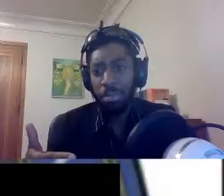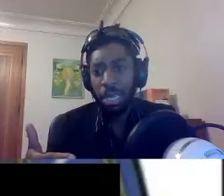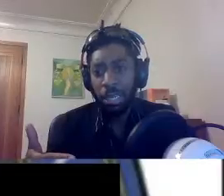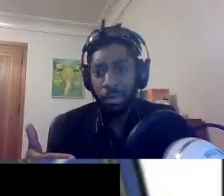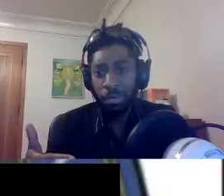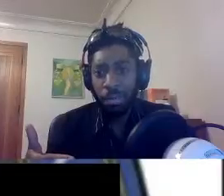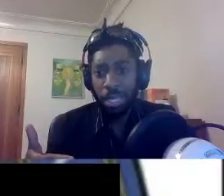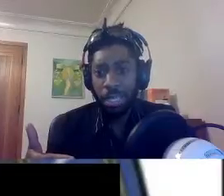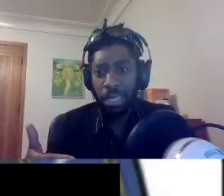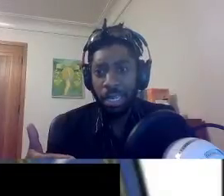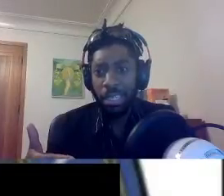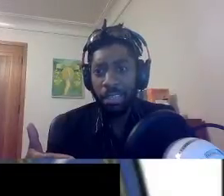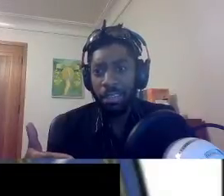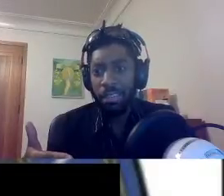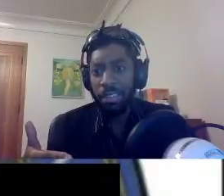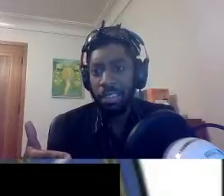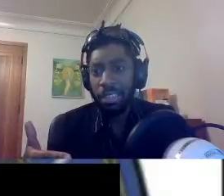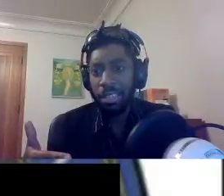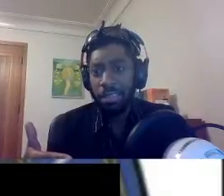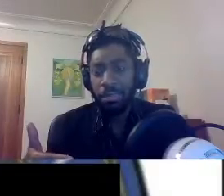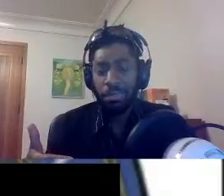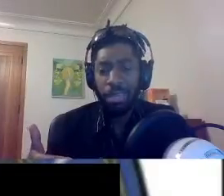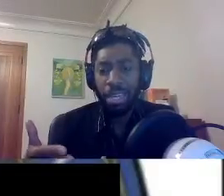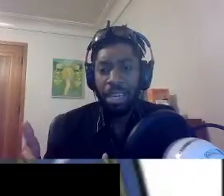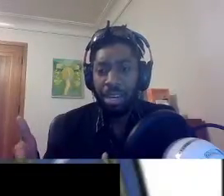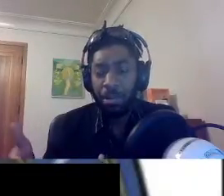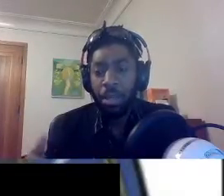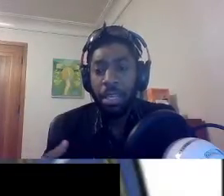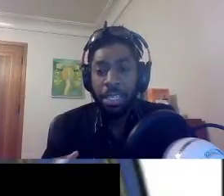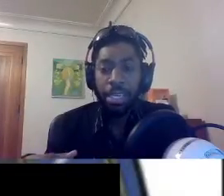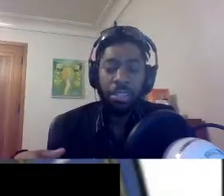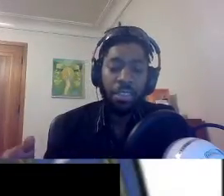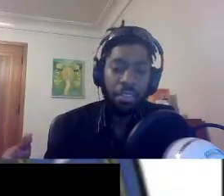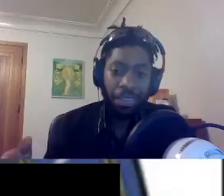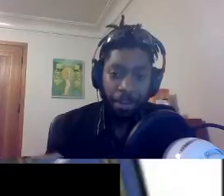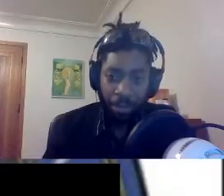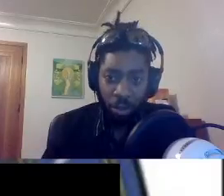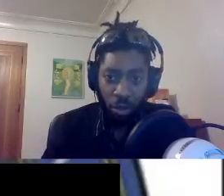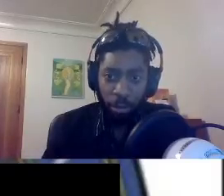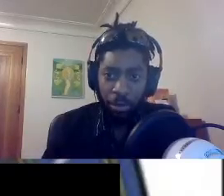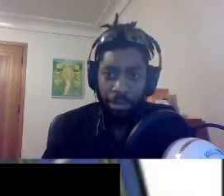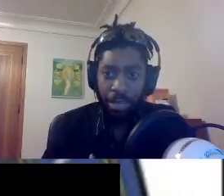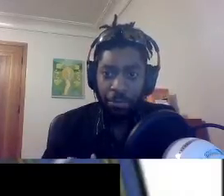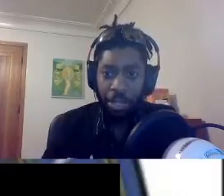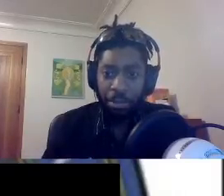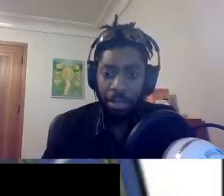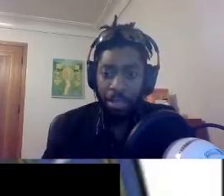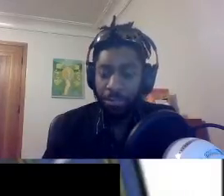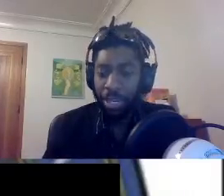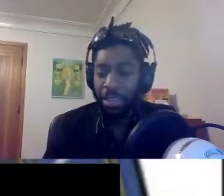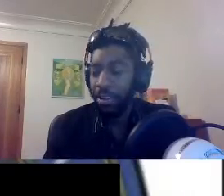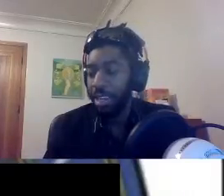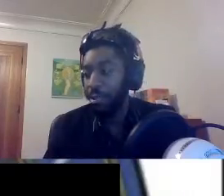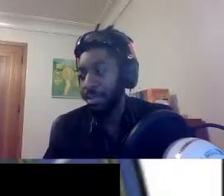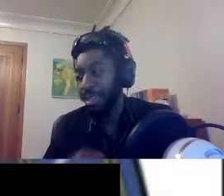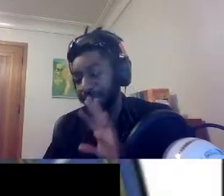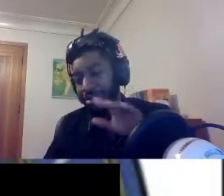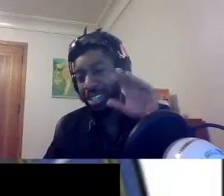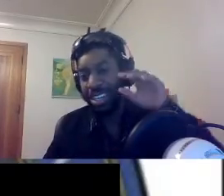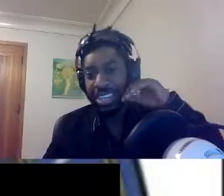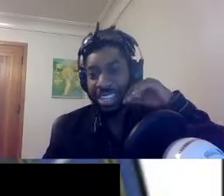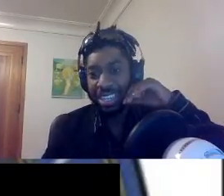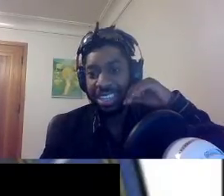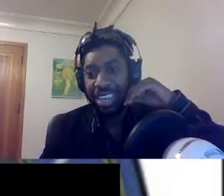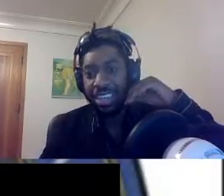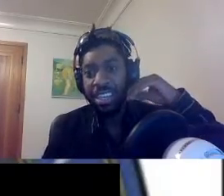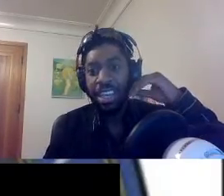which may or may not see. I don't know. Yeah, he did say something about the new normal that freaked me right the hell out, but we're